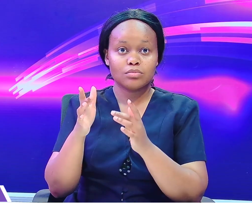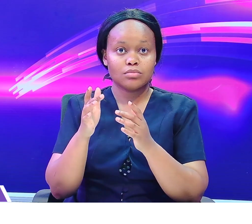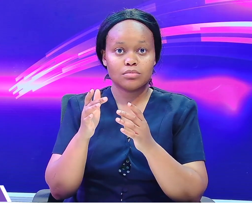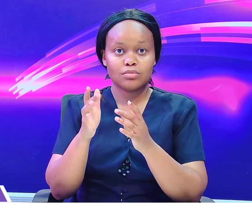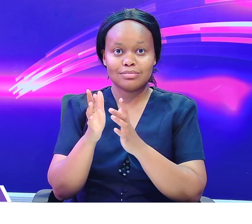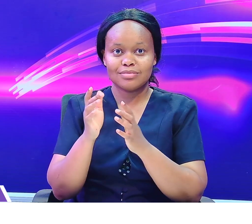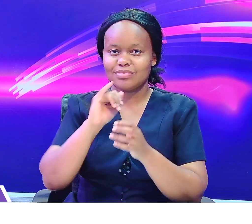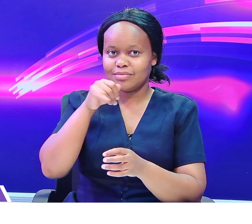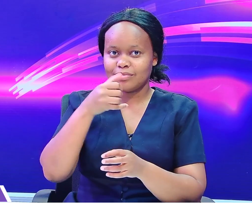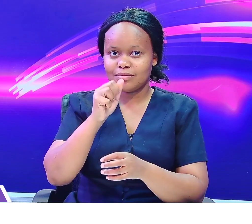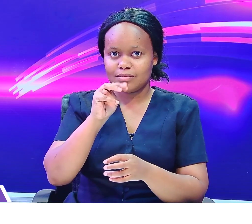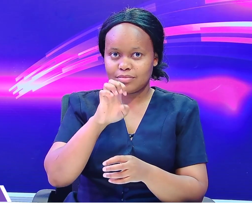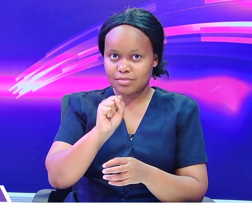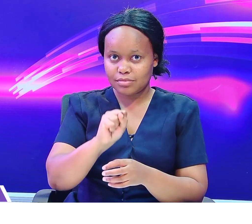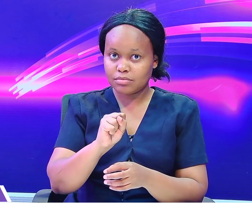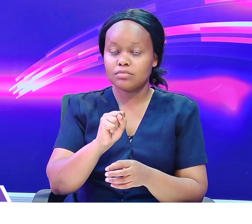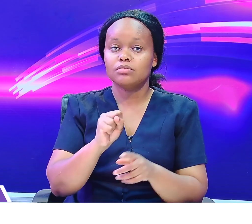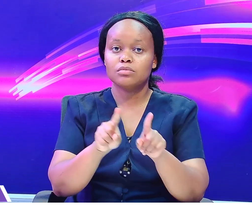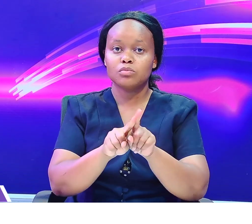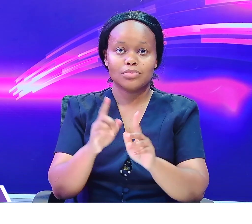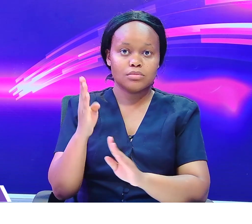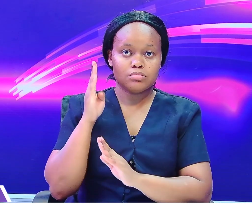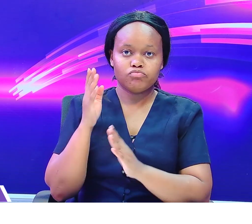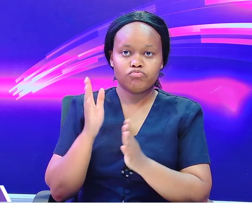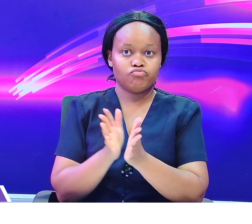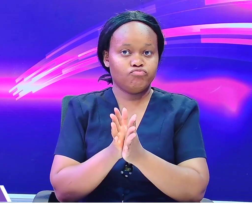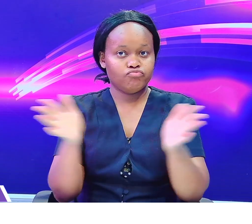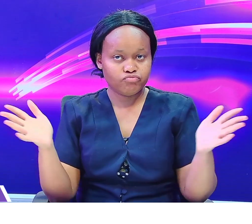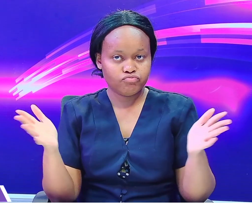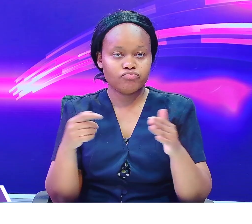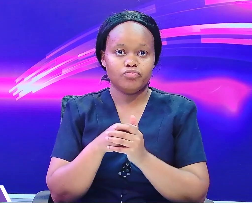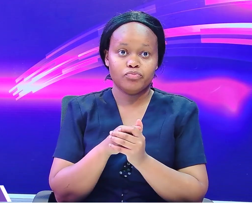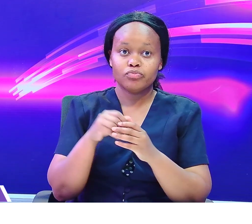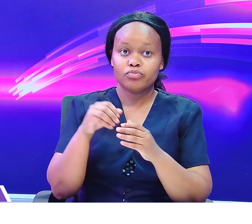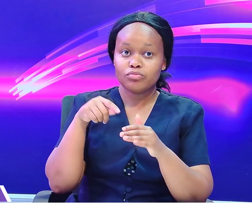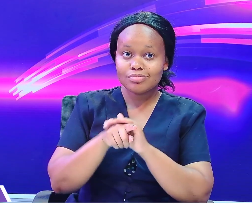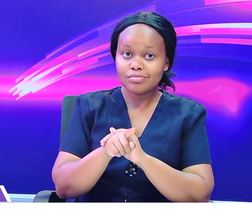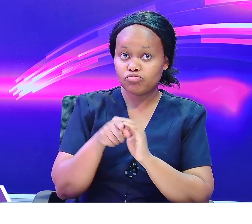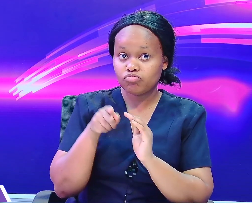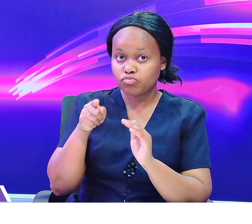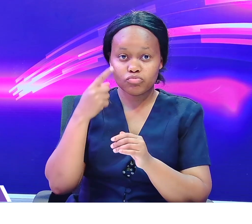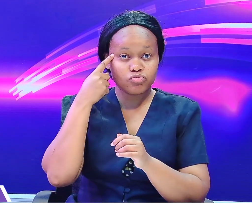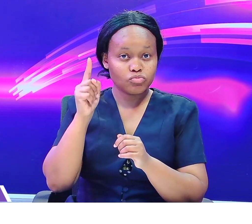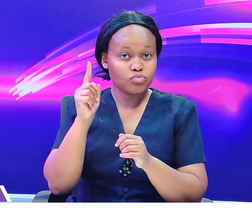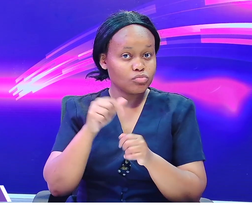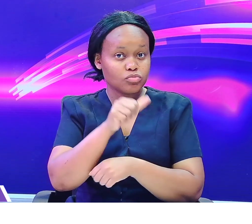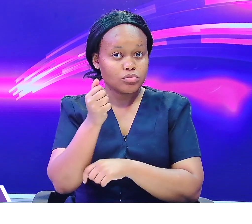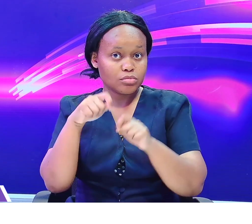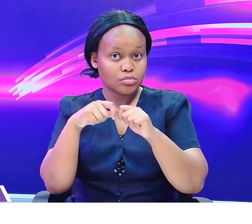James Torome as Secretary General, extending his tenure for another term